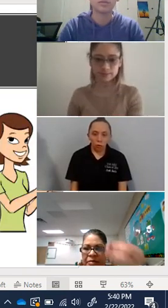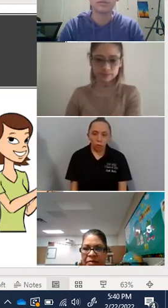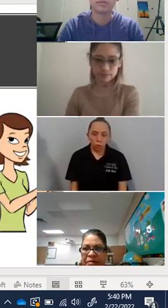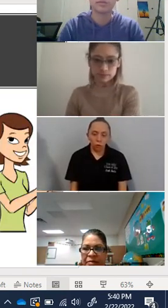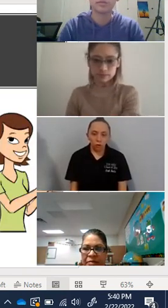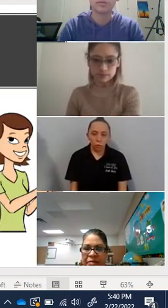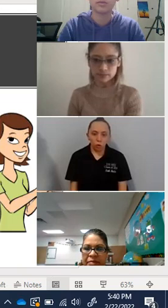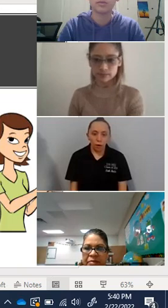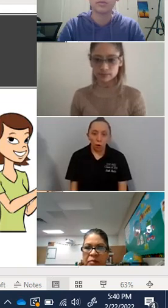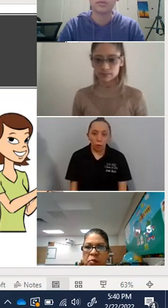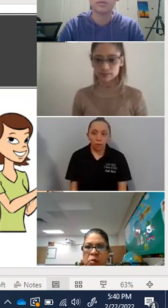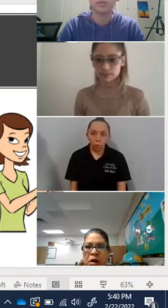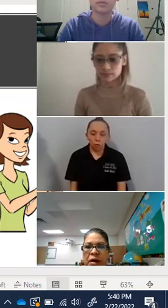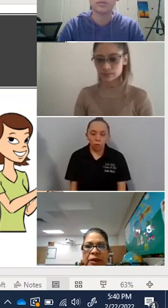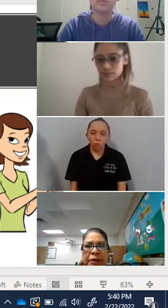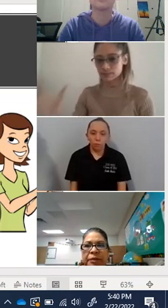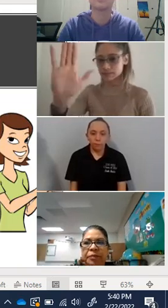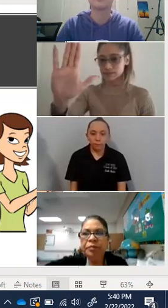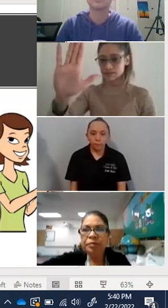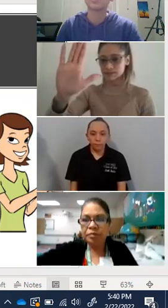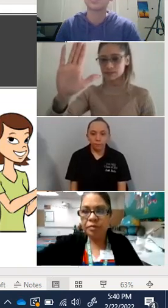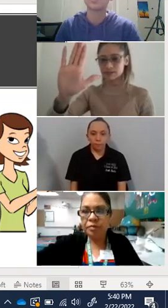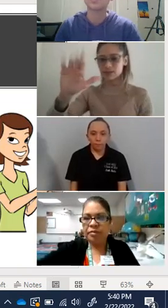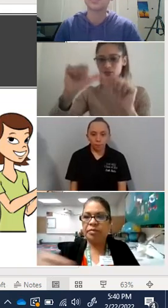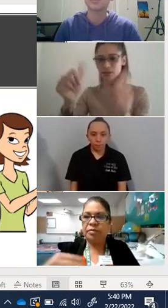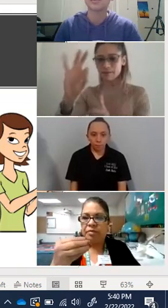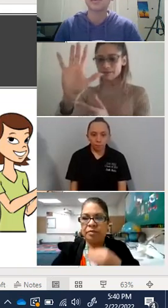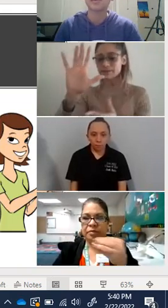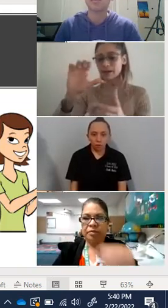So this refers to trading with someone.